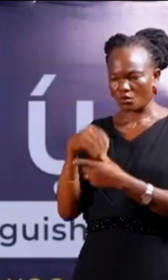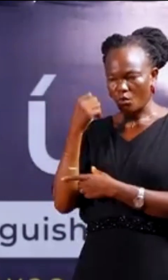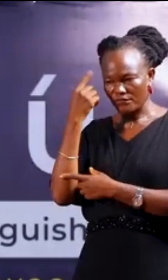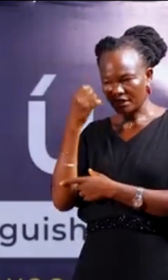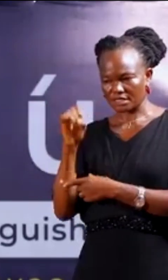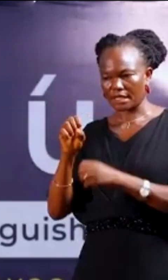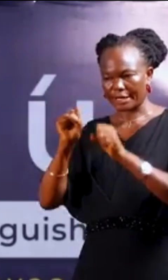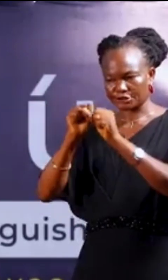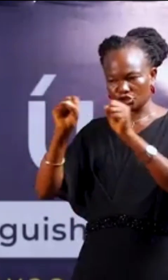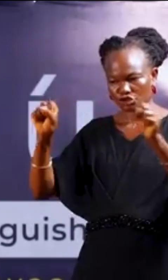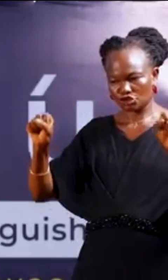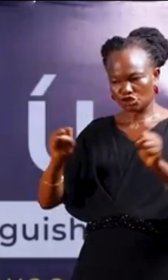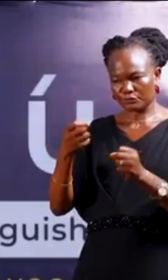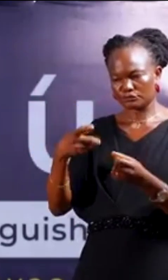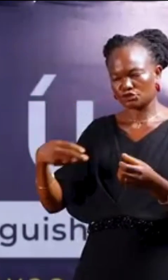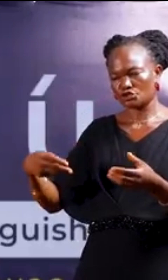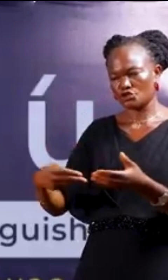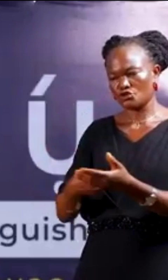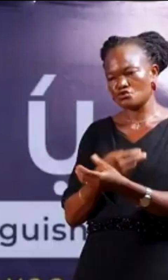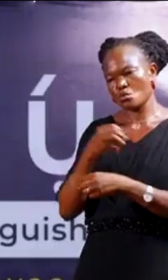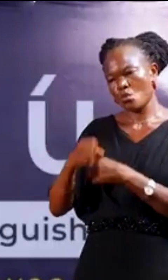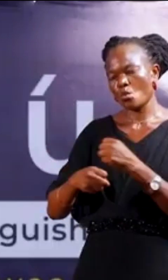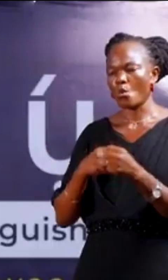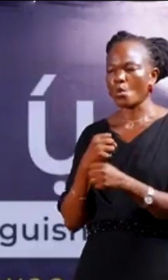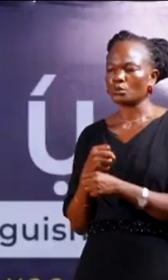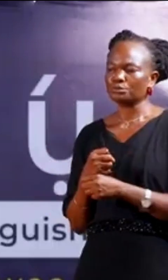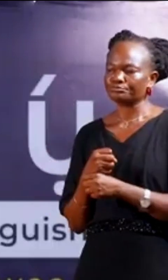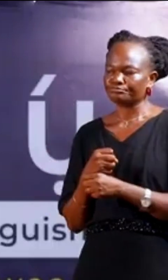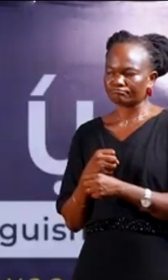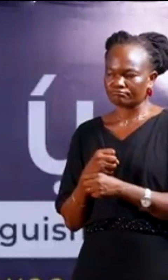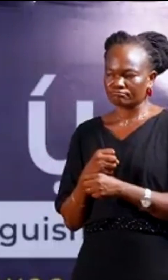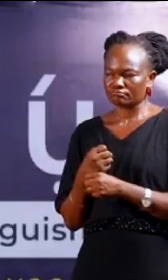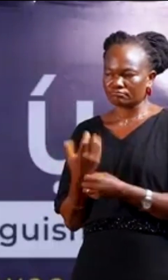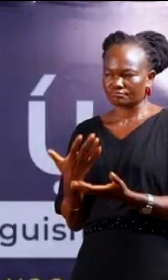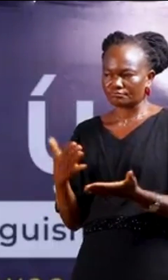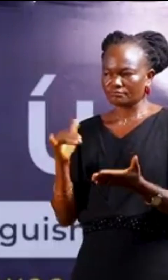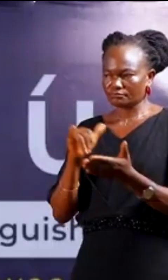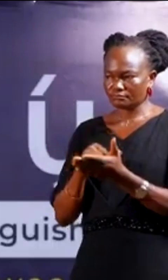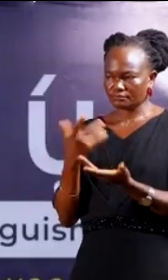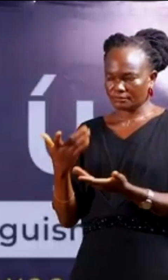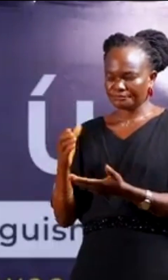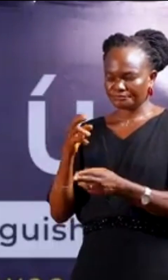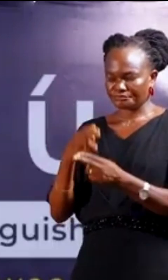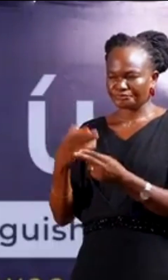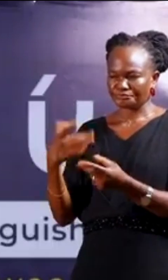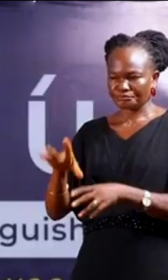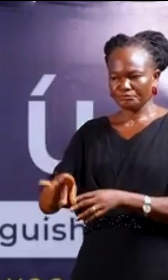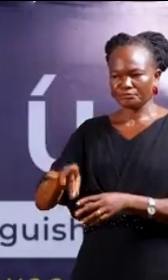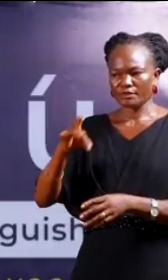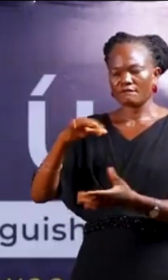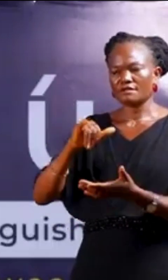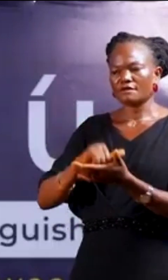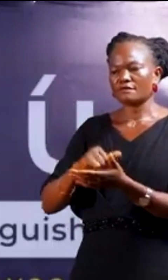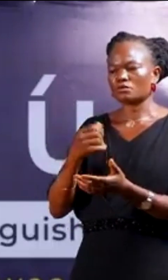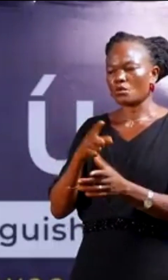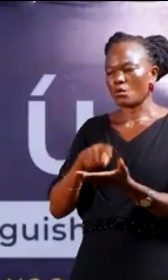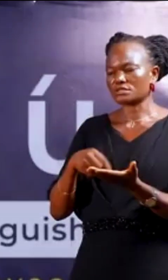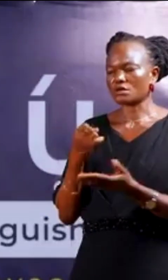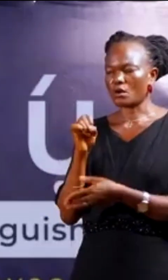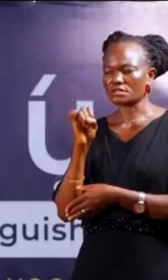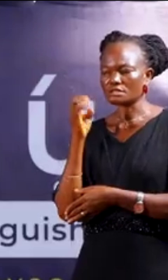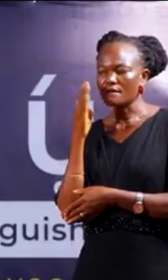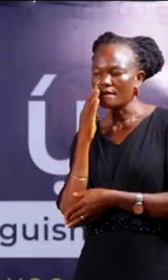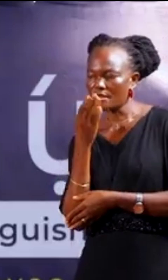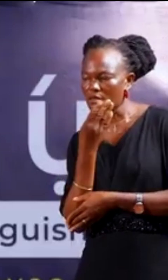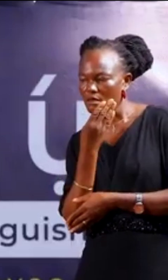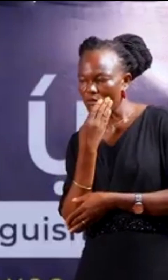understanding and shaping the New World. Douglas Chamber identifies evidence of what he calls Igboisms